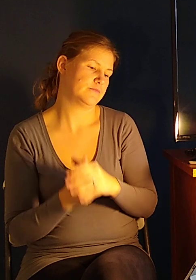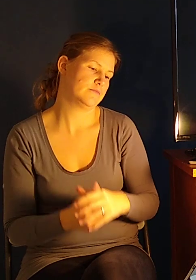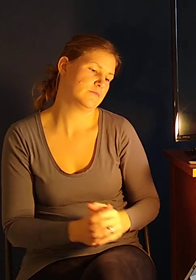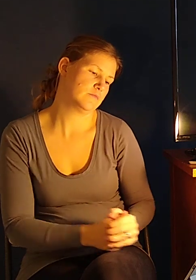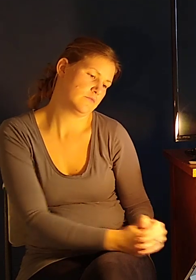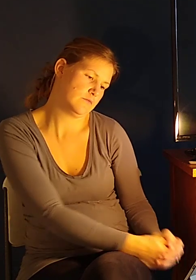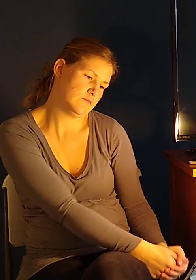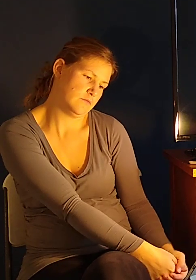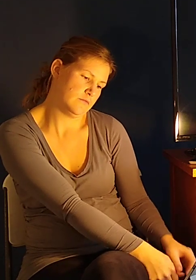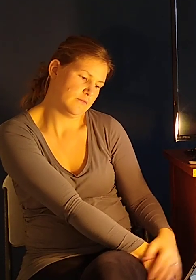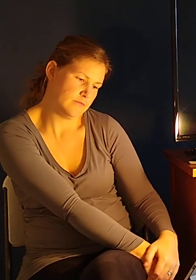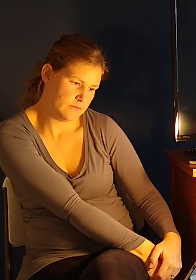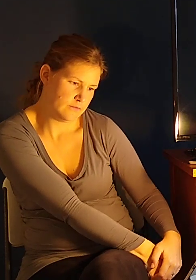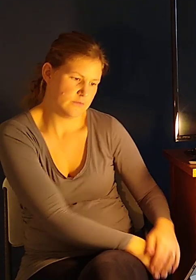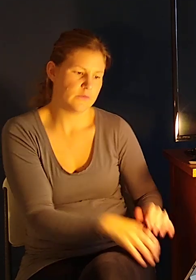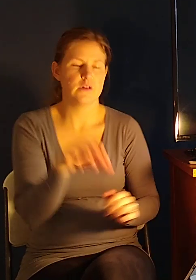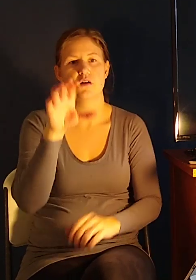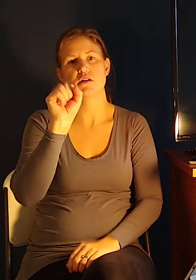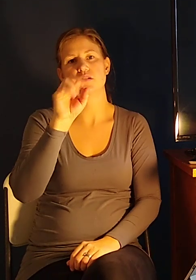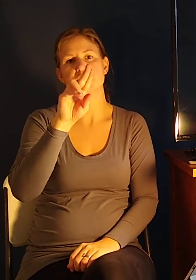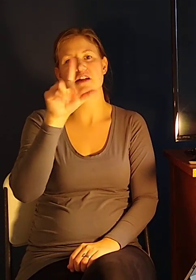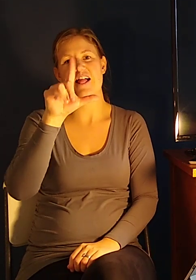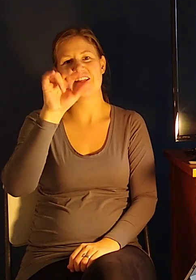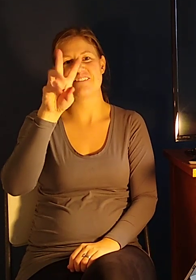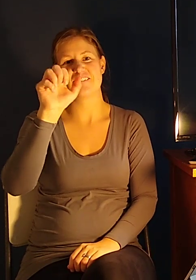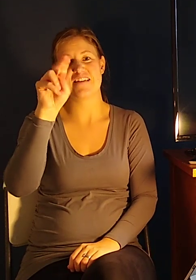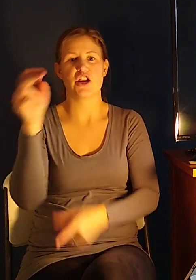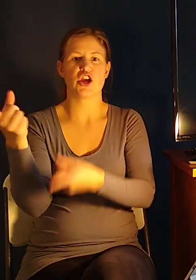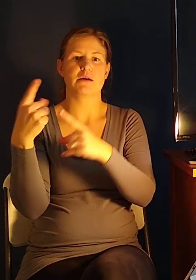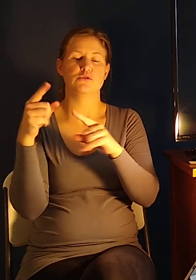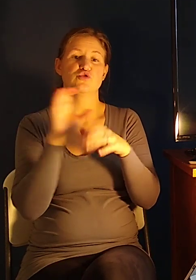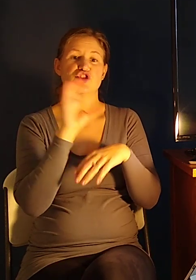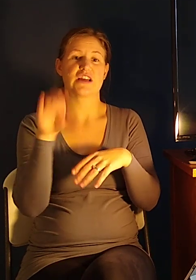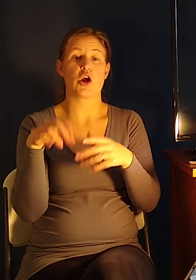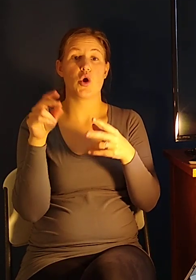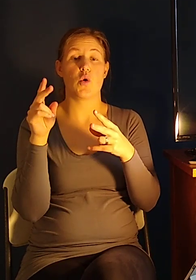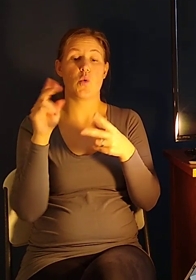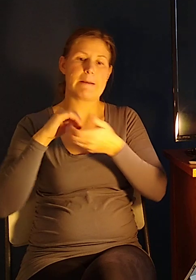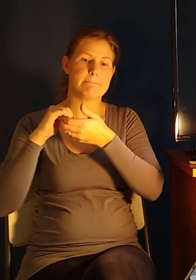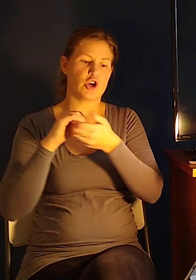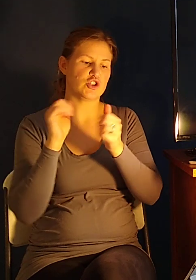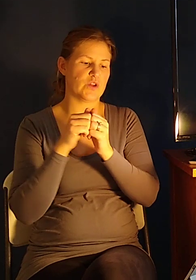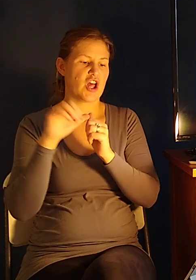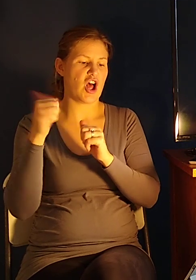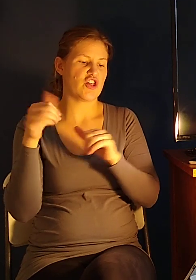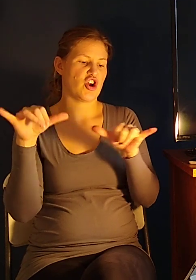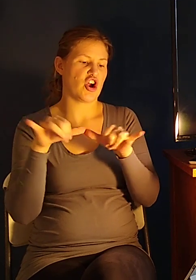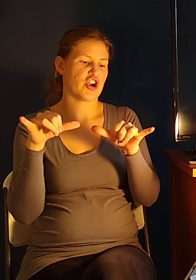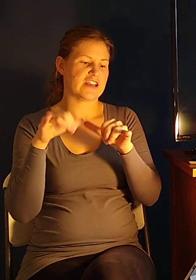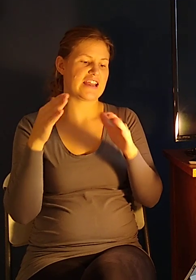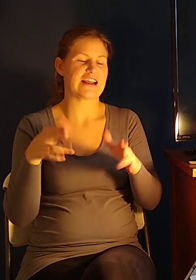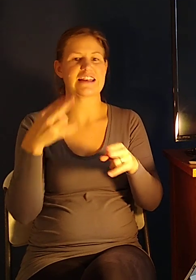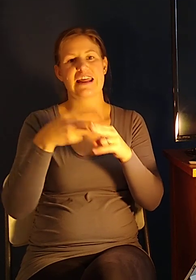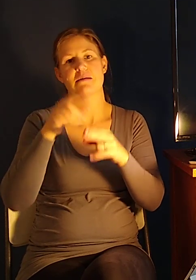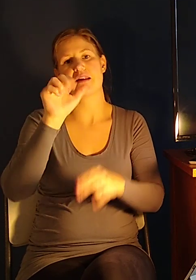Louis Sullivan, he comes to Chicago. He partners with another architect whose name is Adler, and